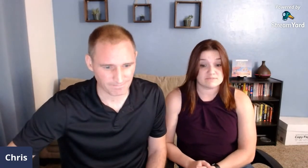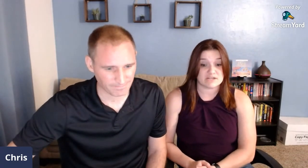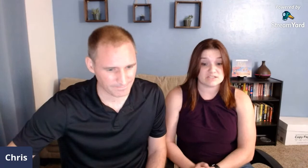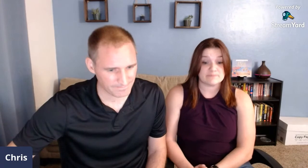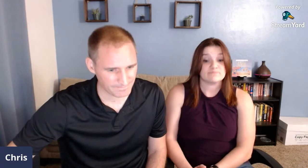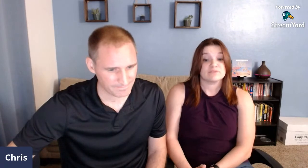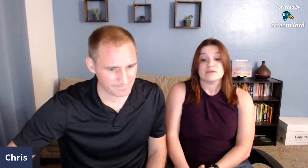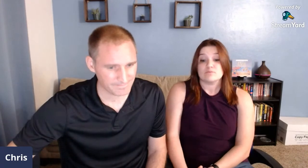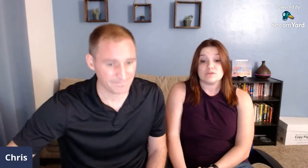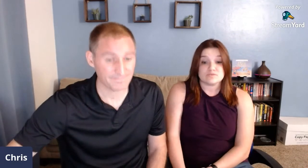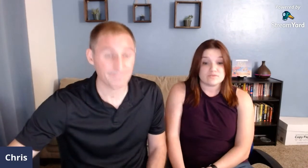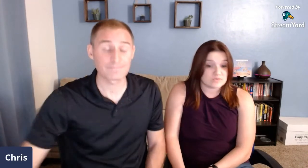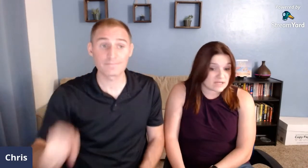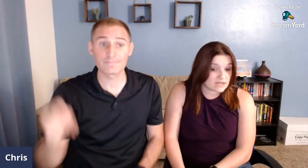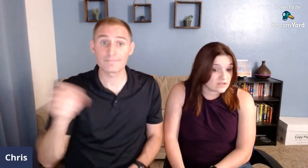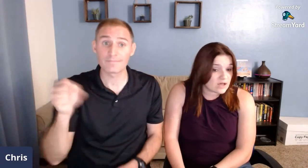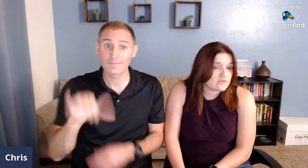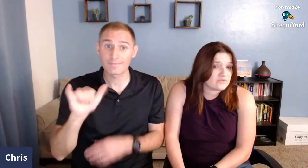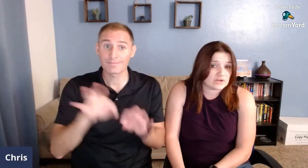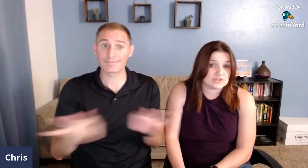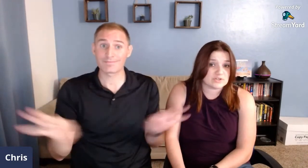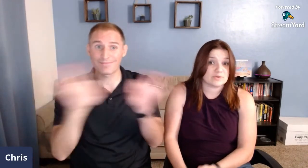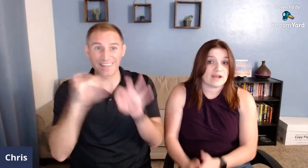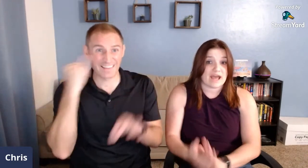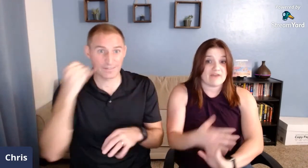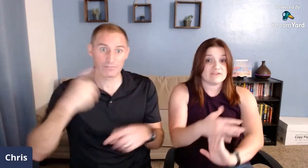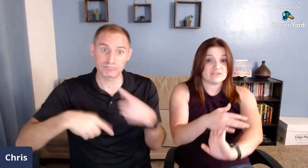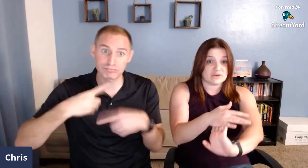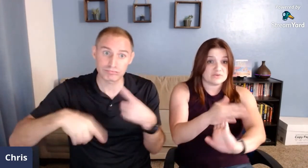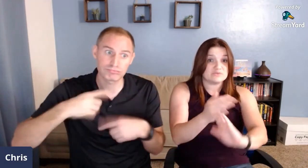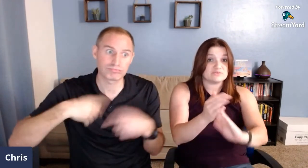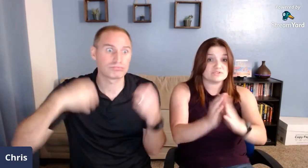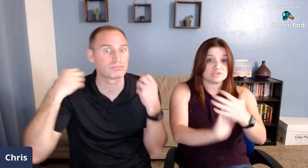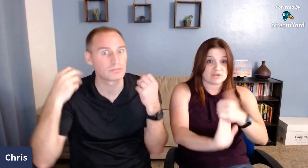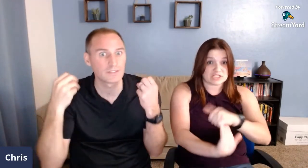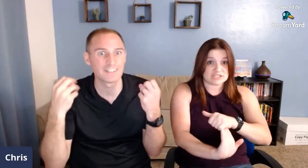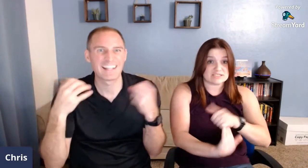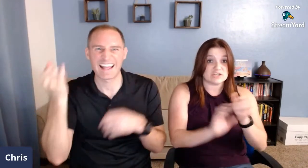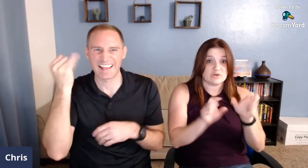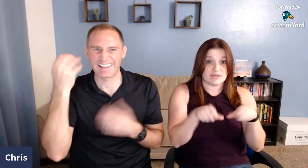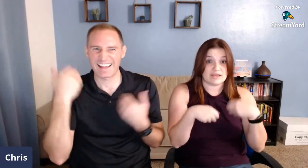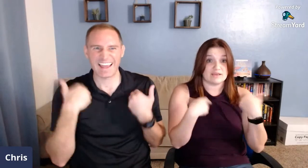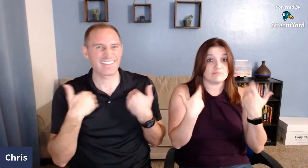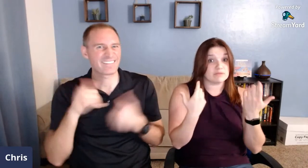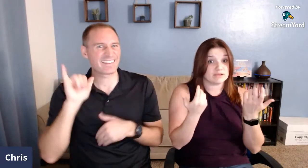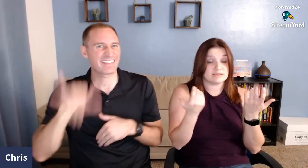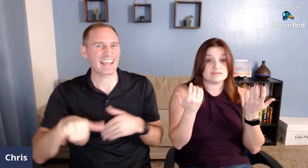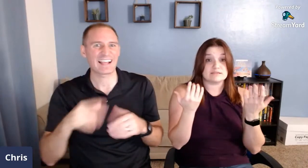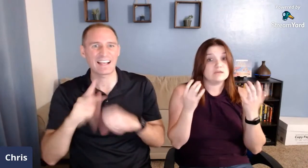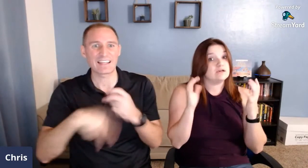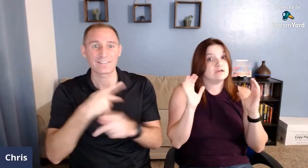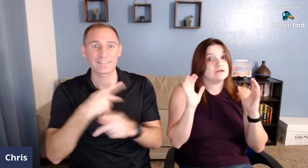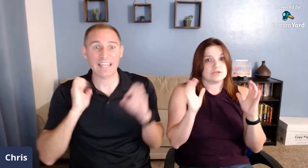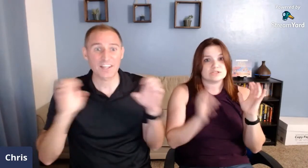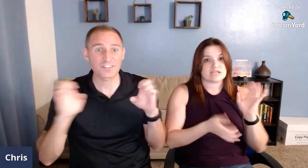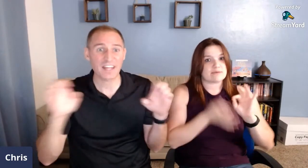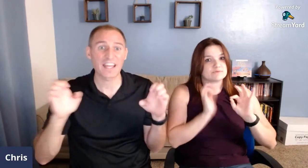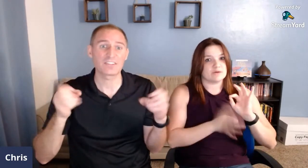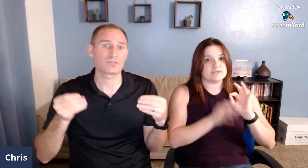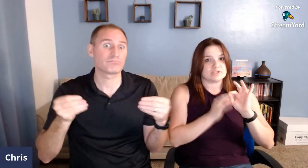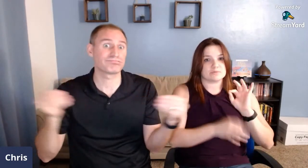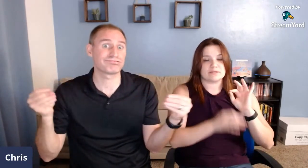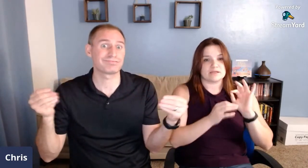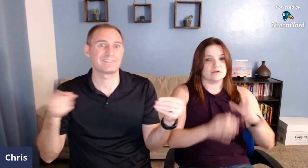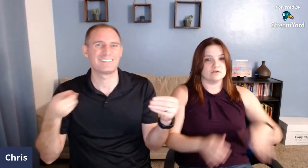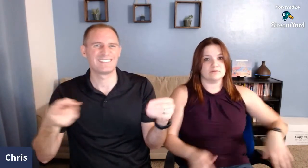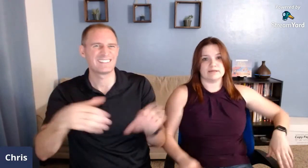important, especially when if you sign a lot, if you're an interpreter, having those stretches and knowing, because there's times where